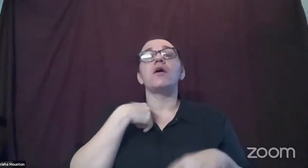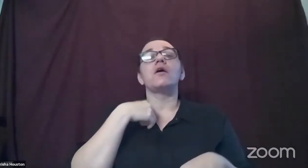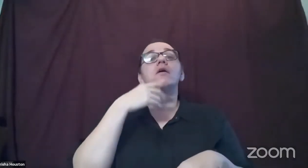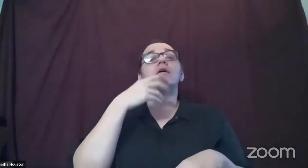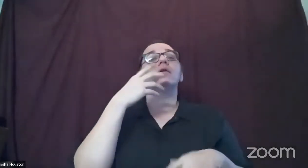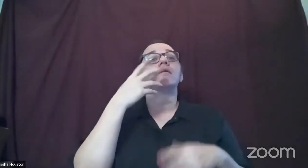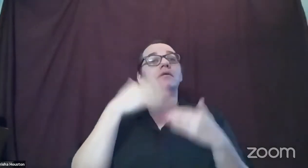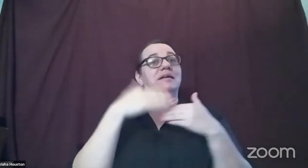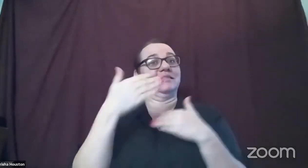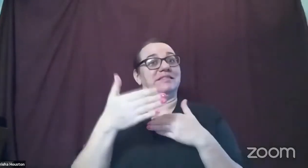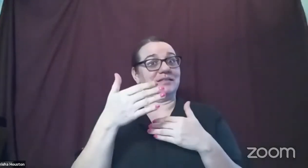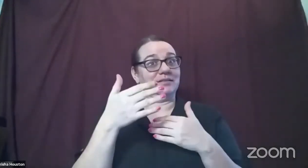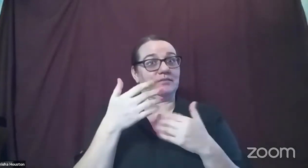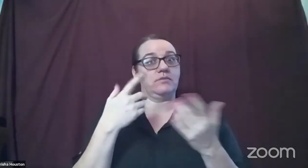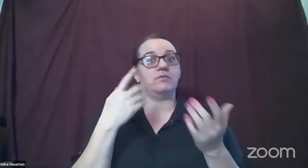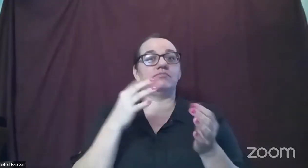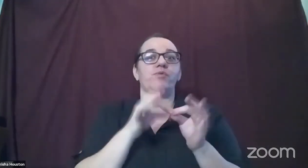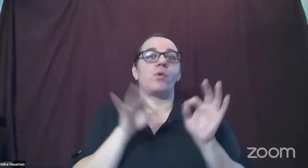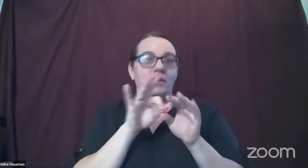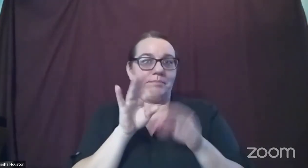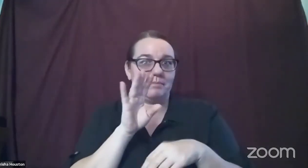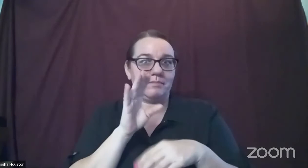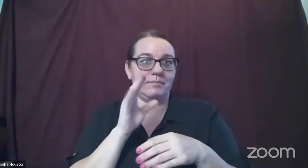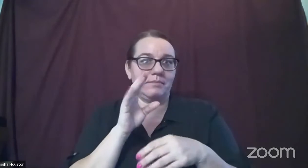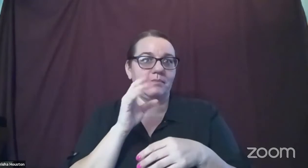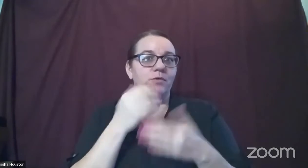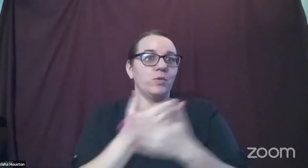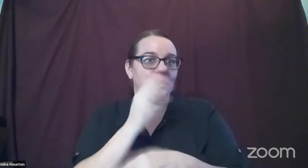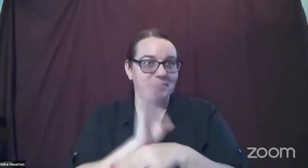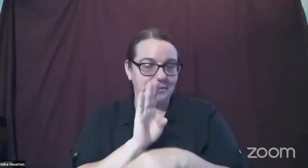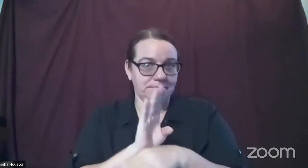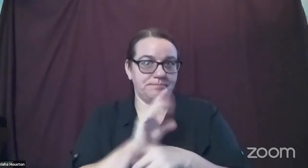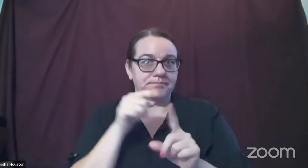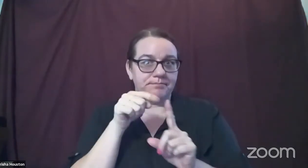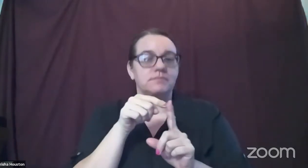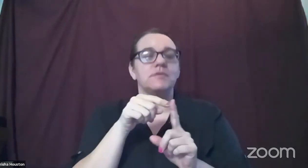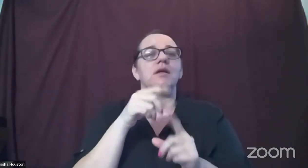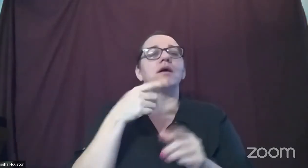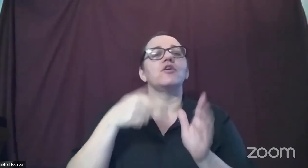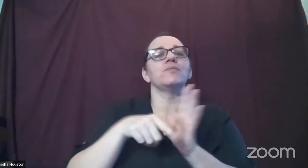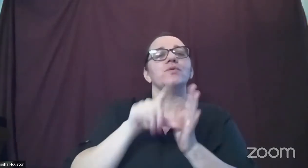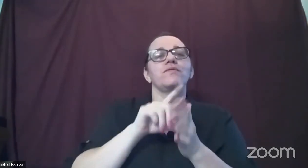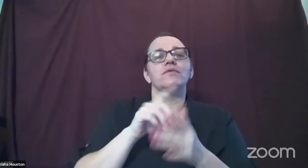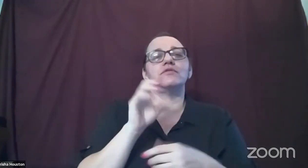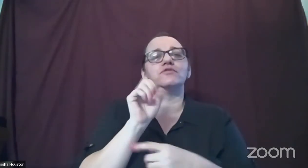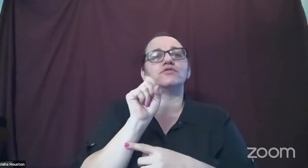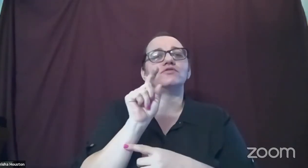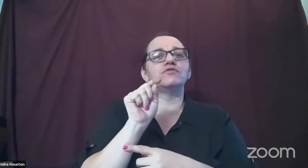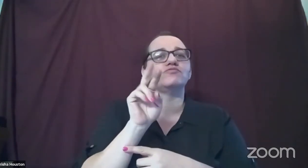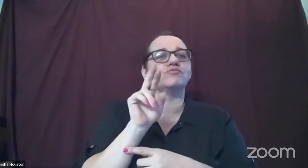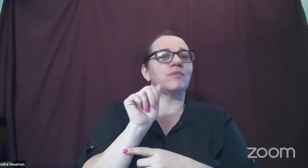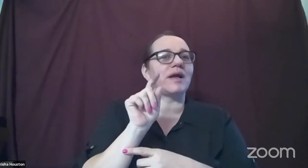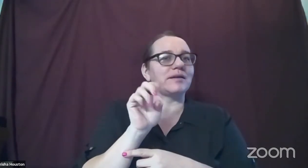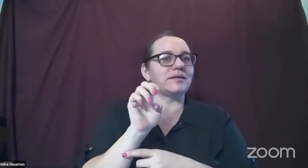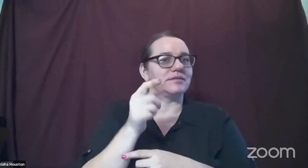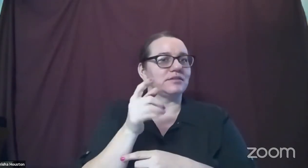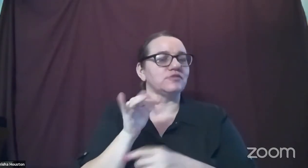Back to Spotlight View. This is Tricia. The next important item under new business